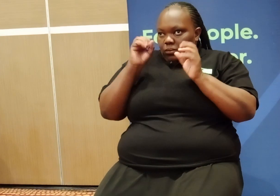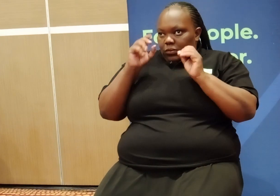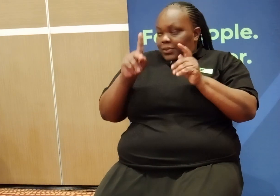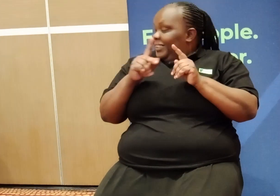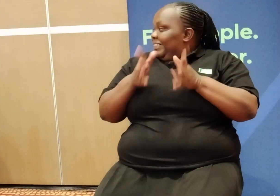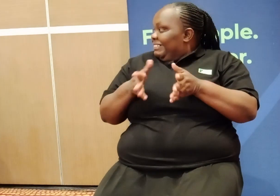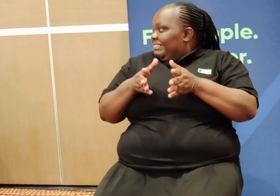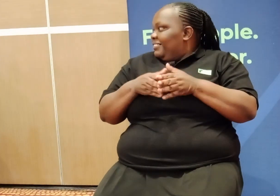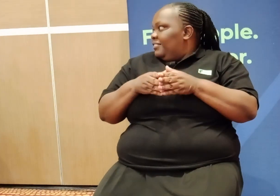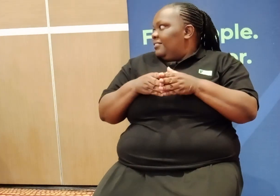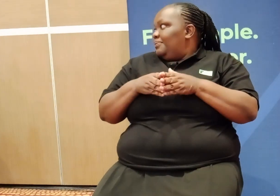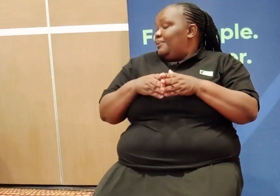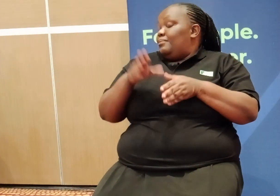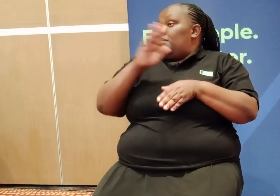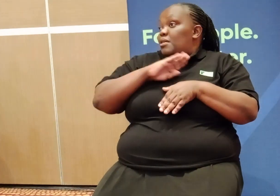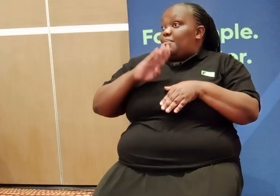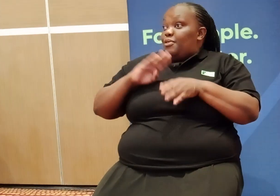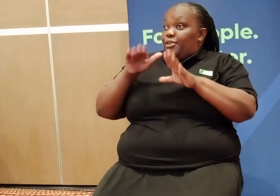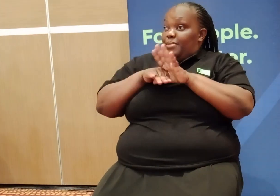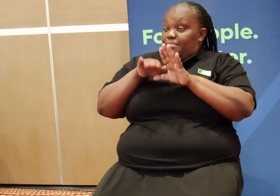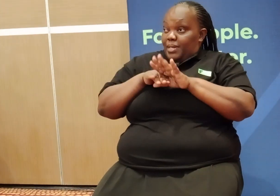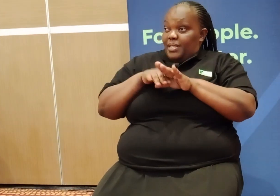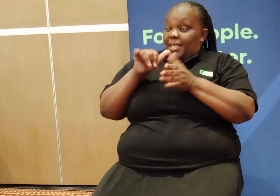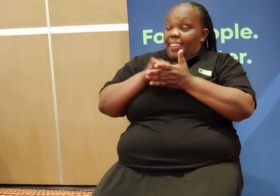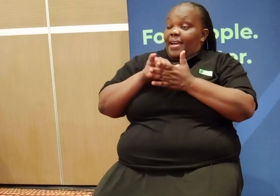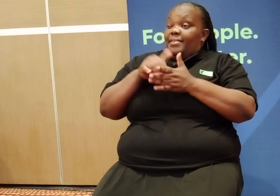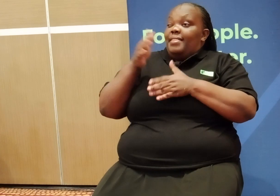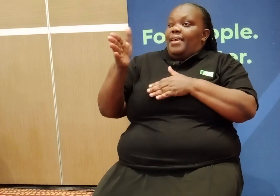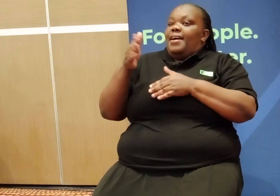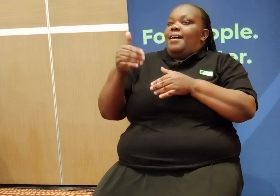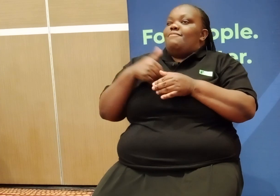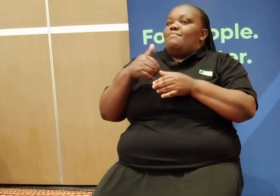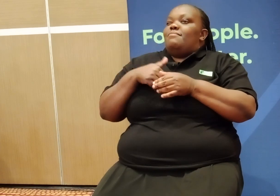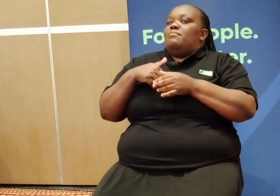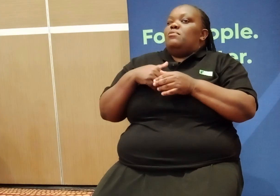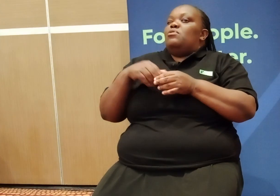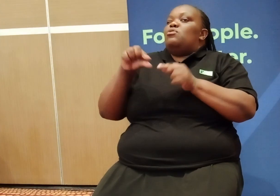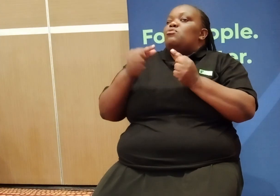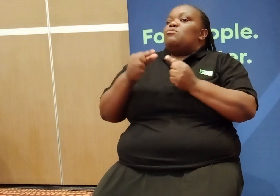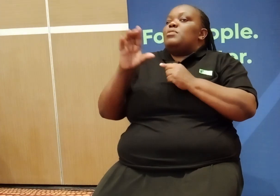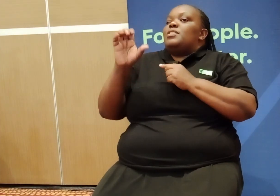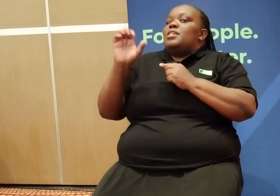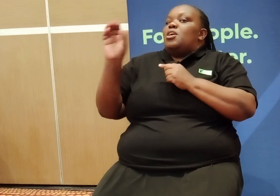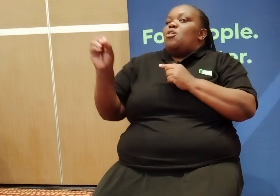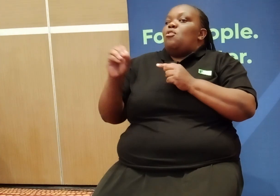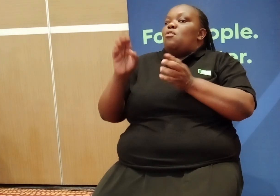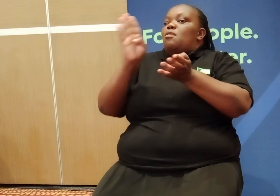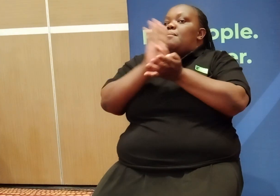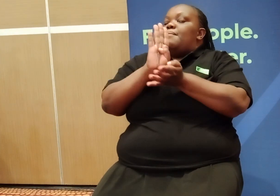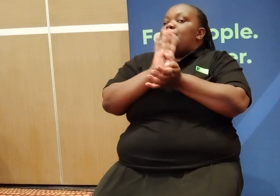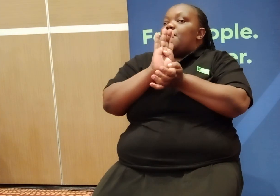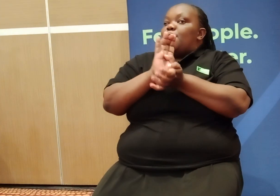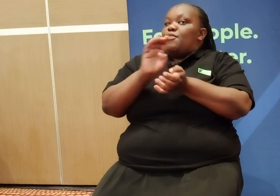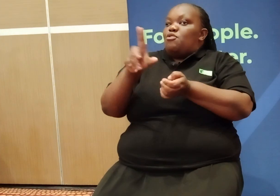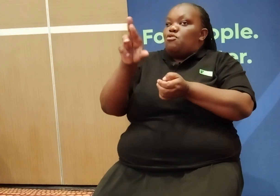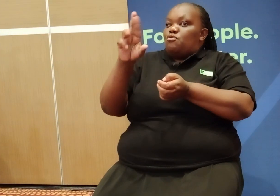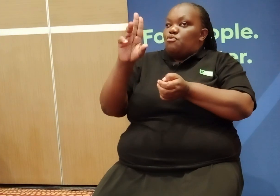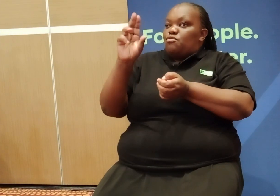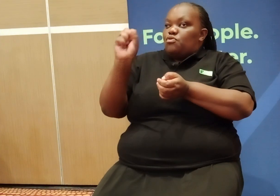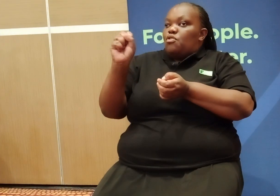Okay. So group board members that are present, Group CEO Paul Russo, senior management team and